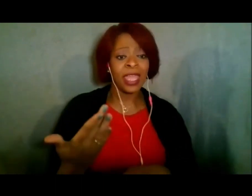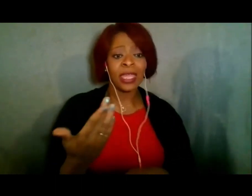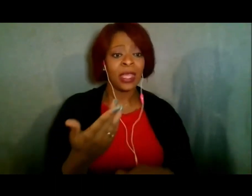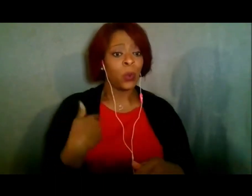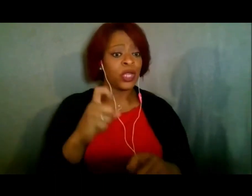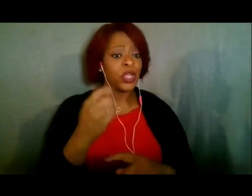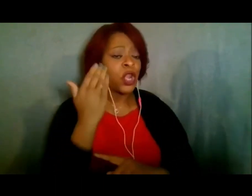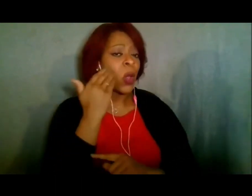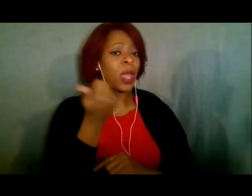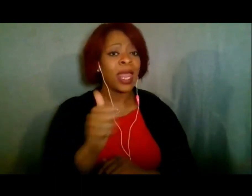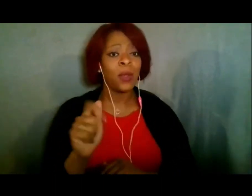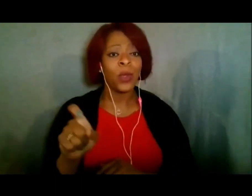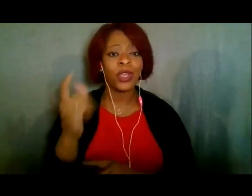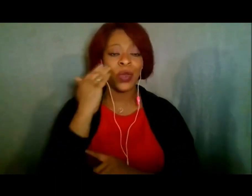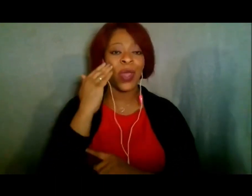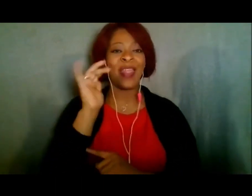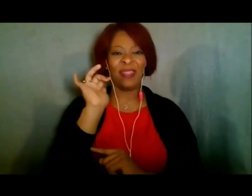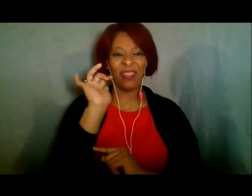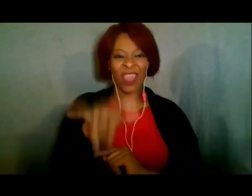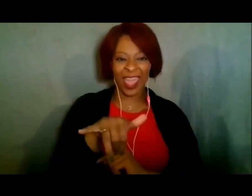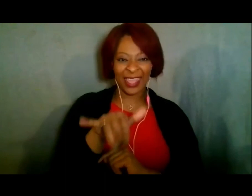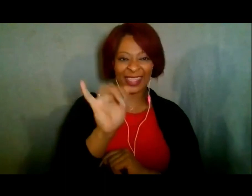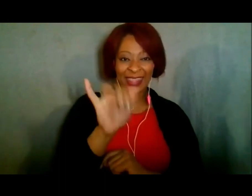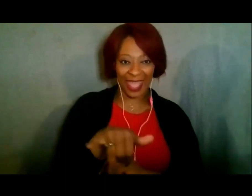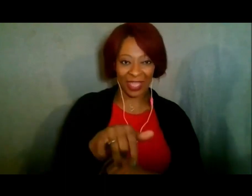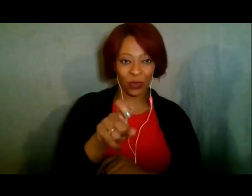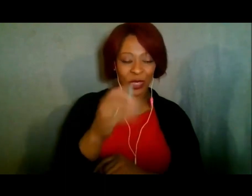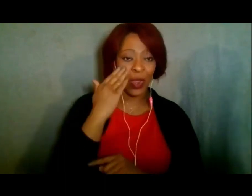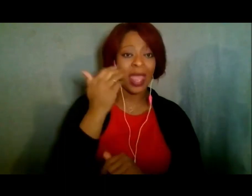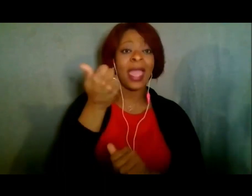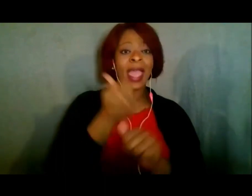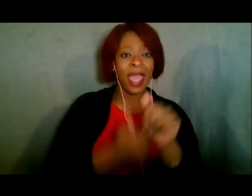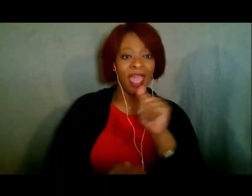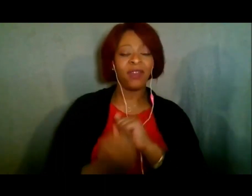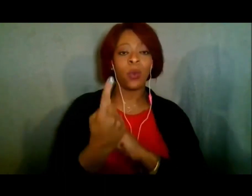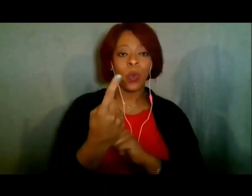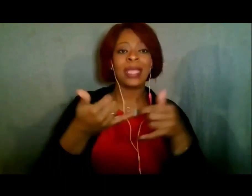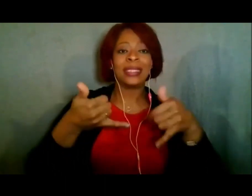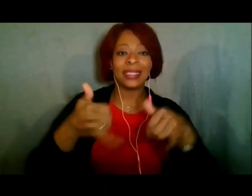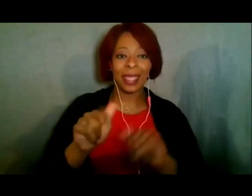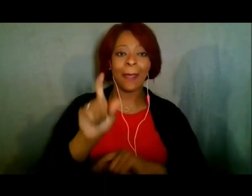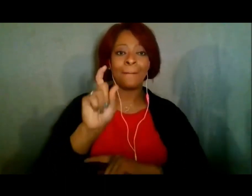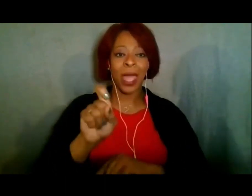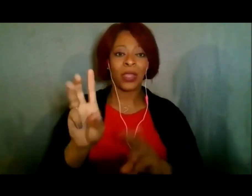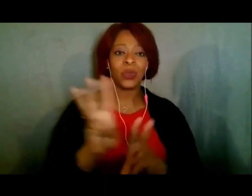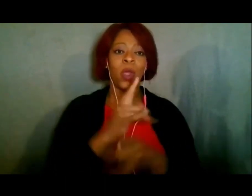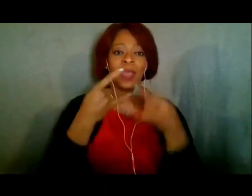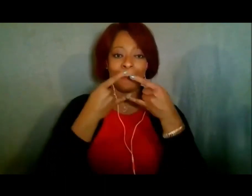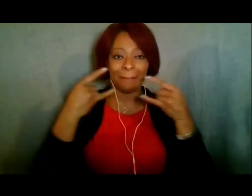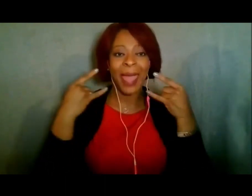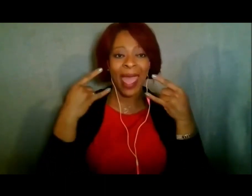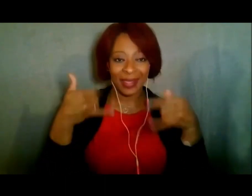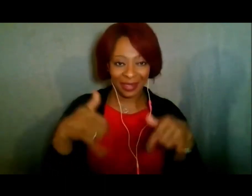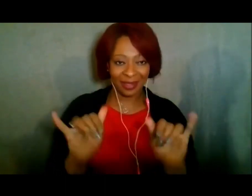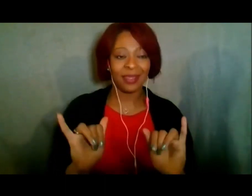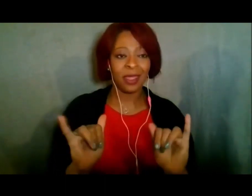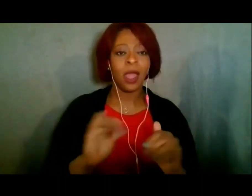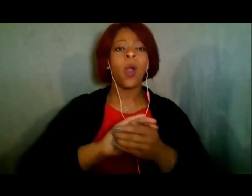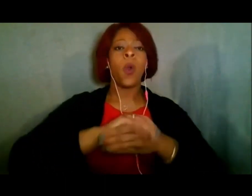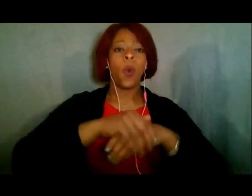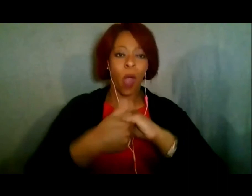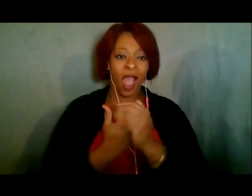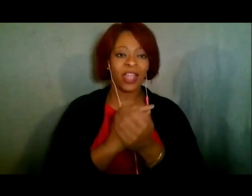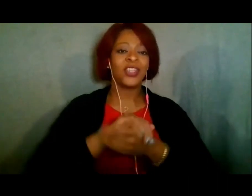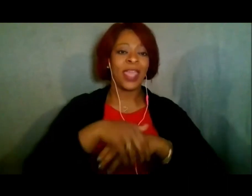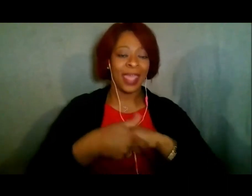should know? This is it. This is it. Everyone still needs to wear their mask, wash their